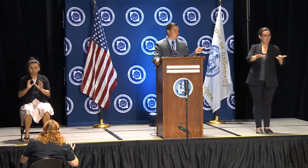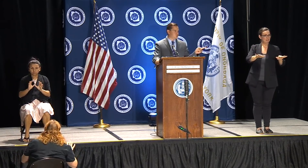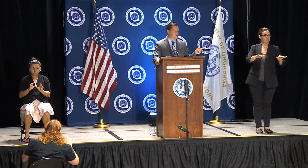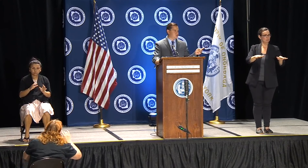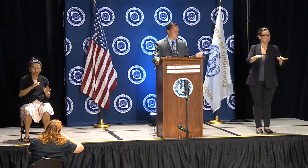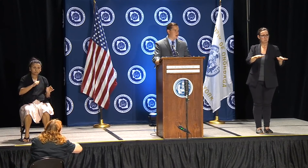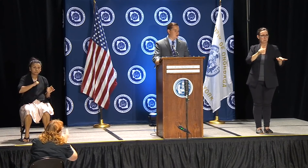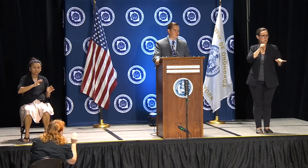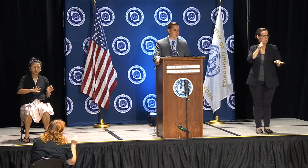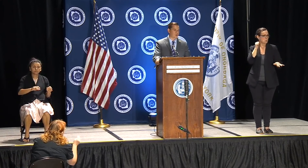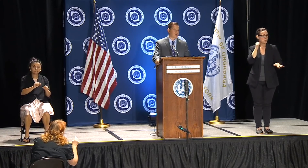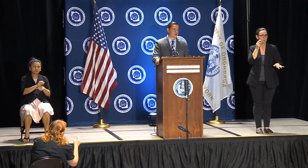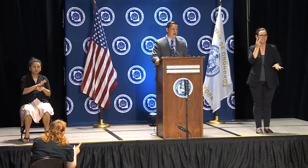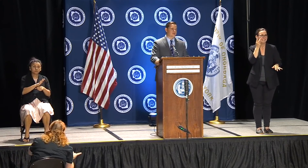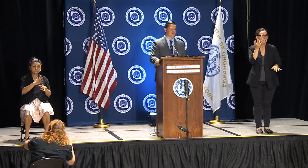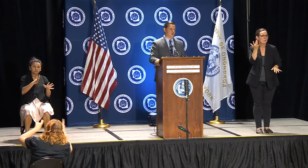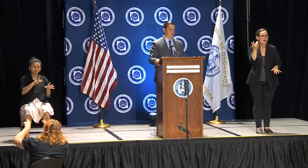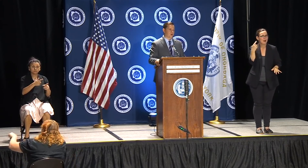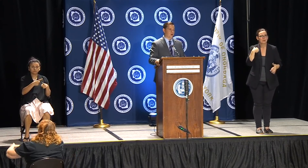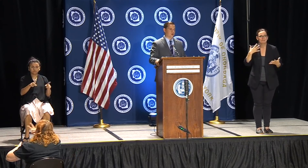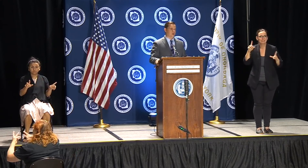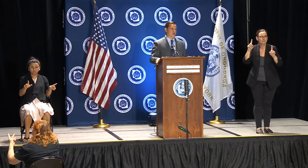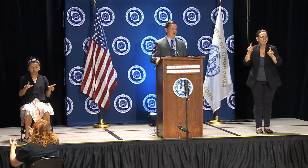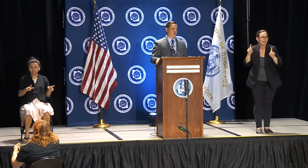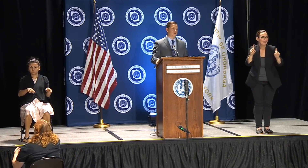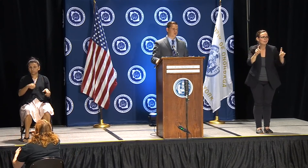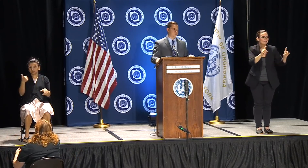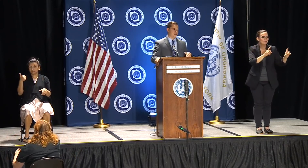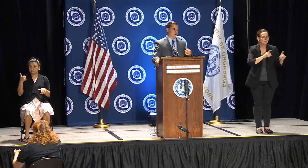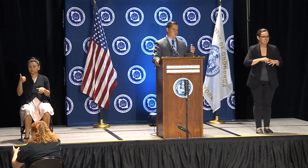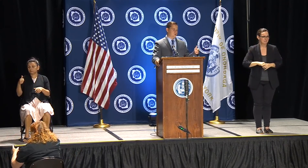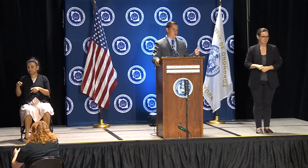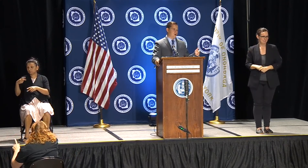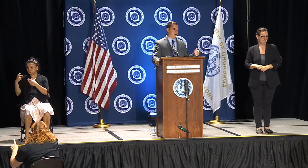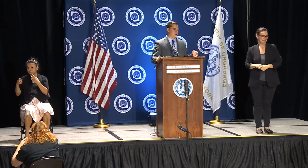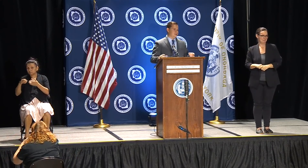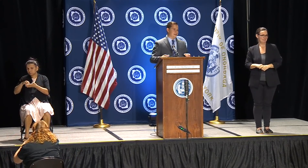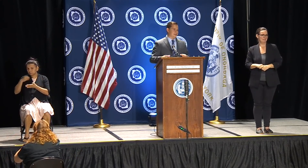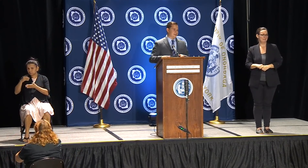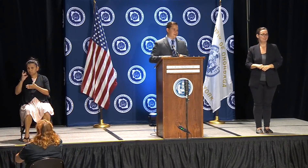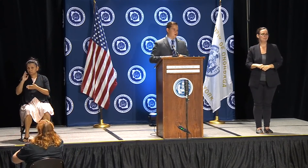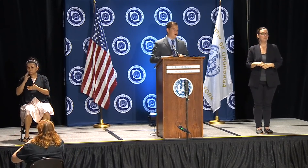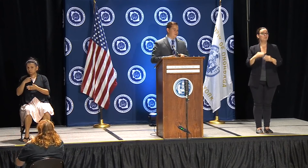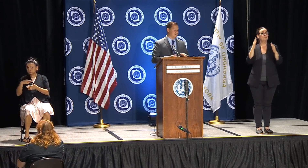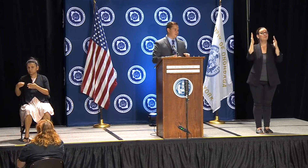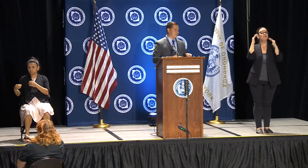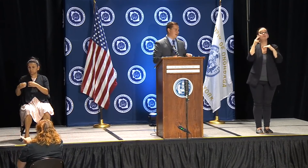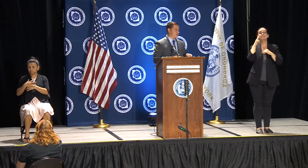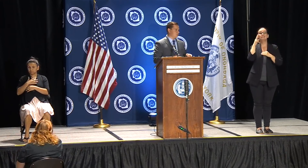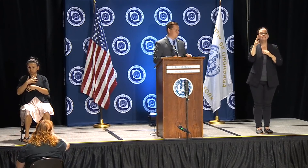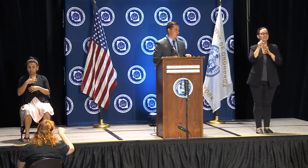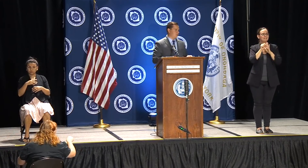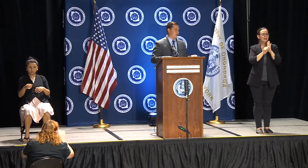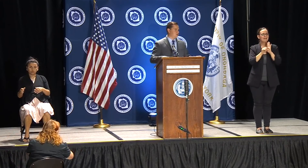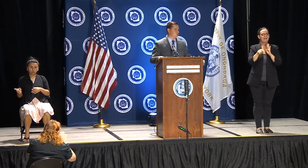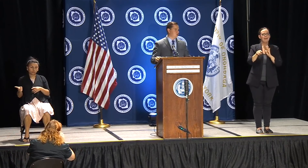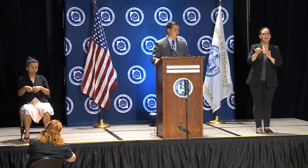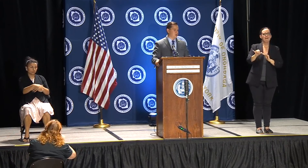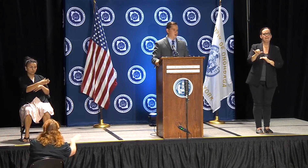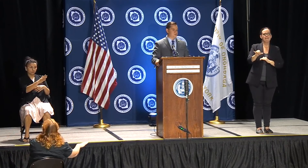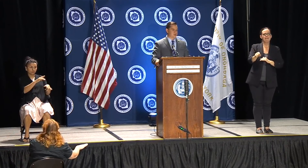reflected in the students as well. So I think overall, hopefully the state will start taking in all this testing being done